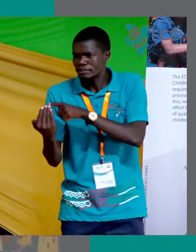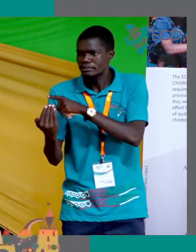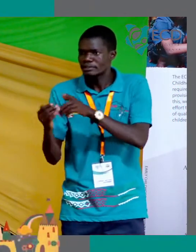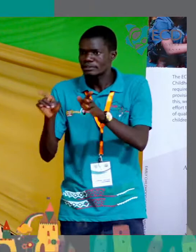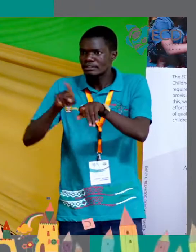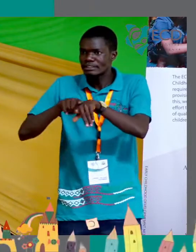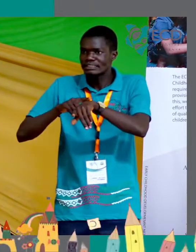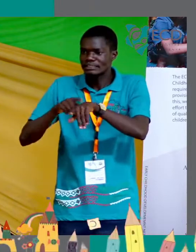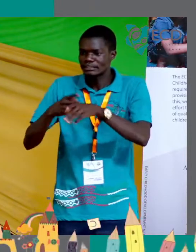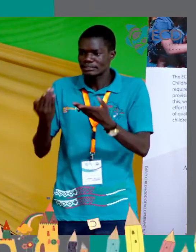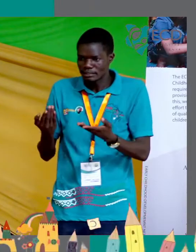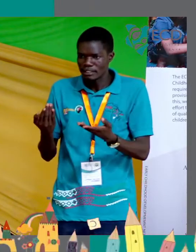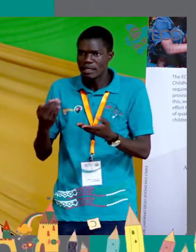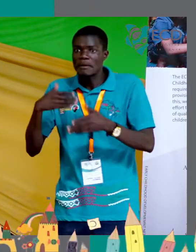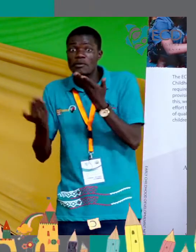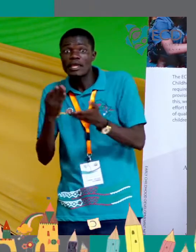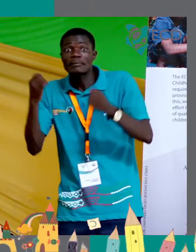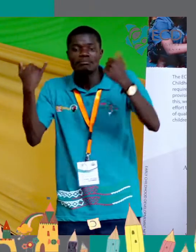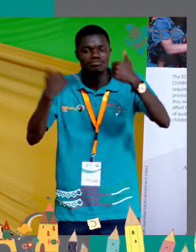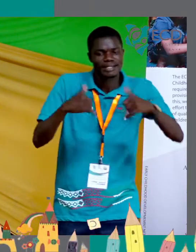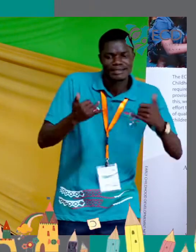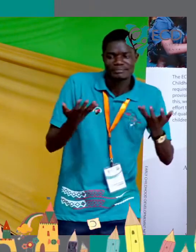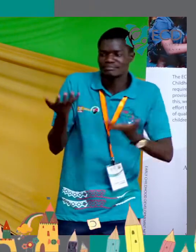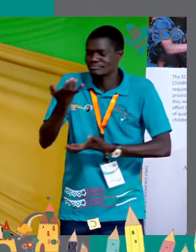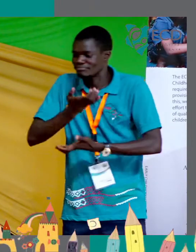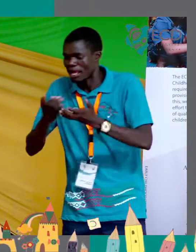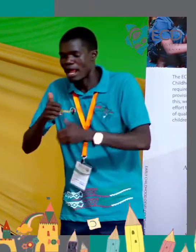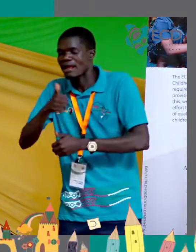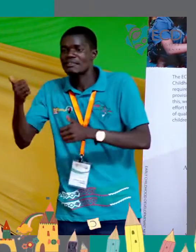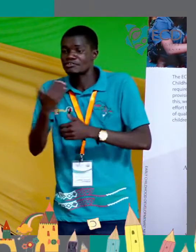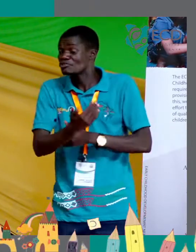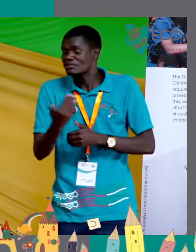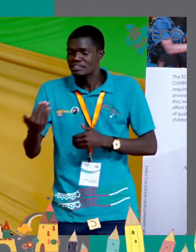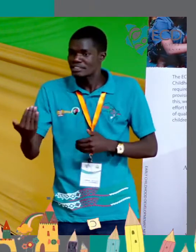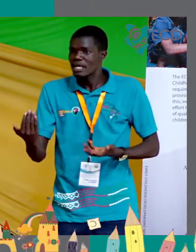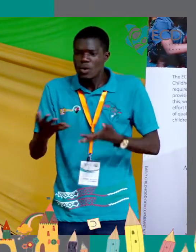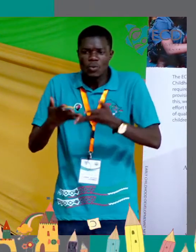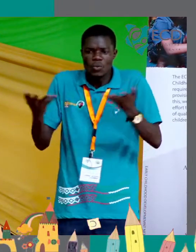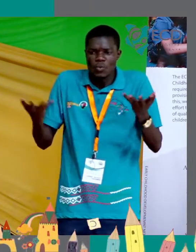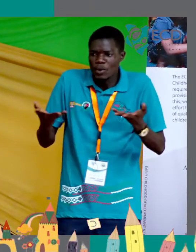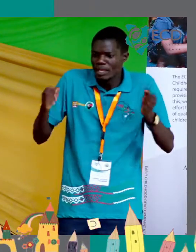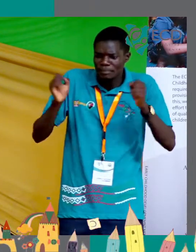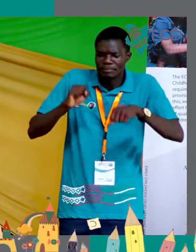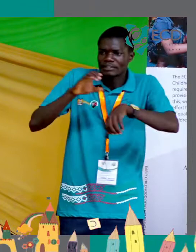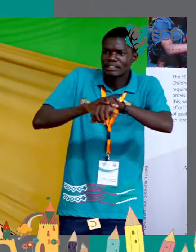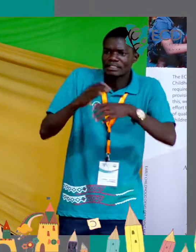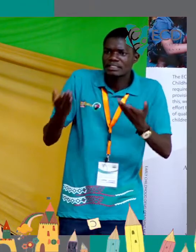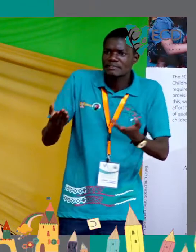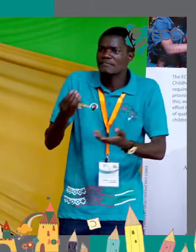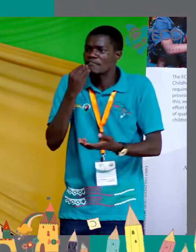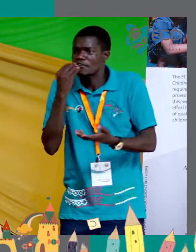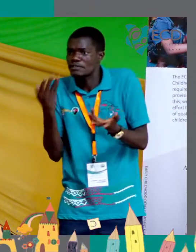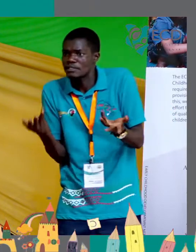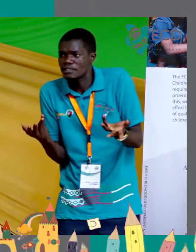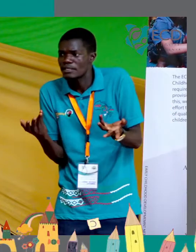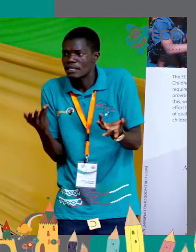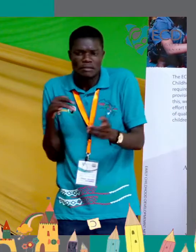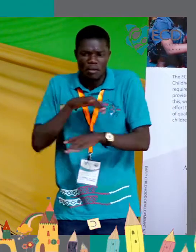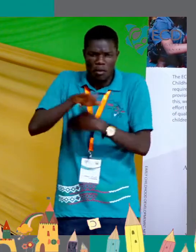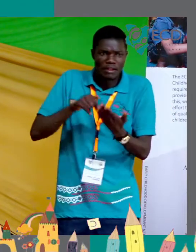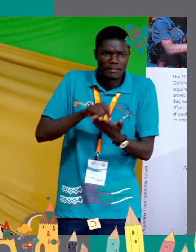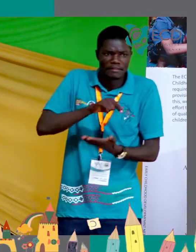where they can play, where they can interact with other children, where they can even access a meal. So